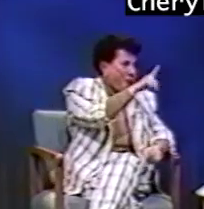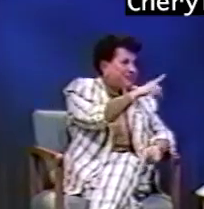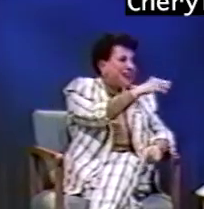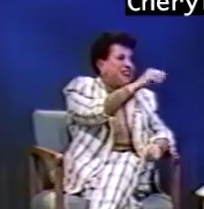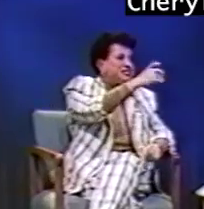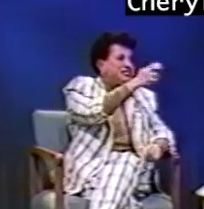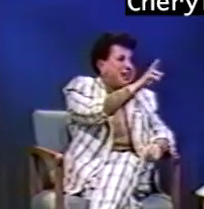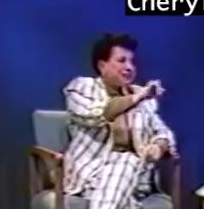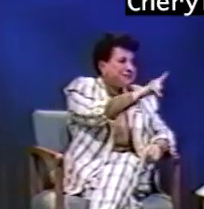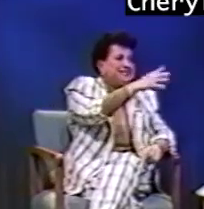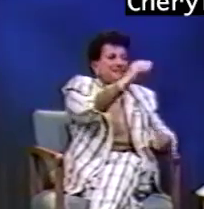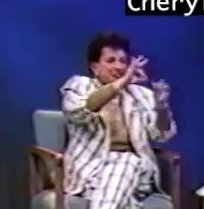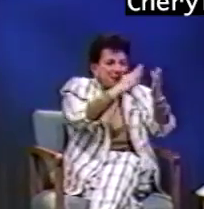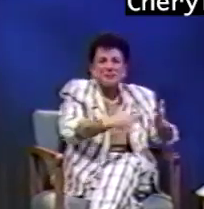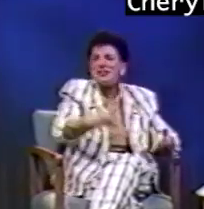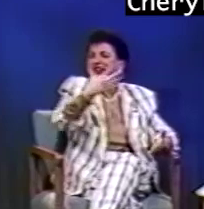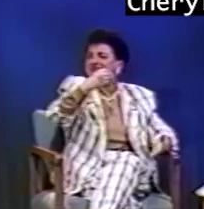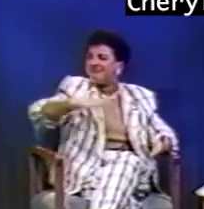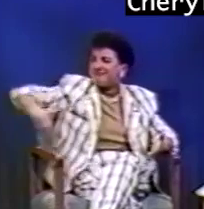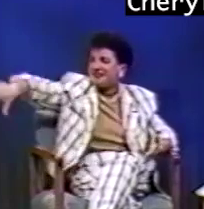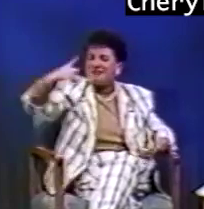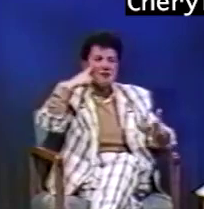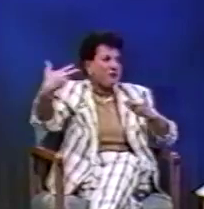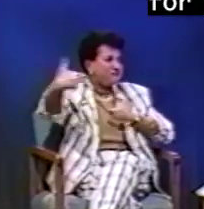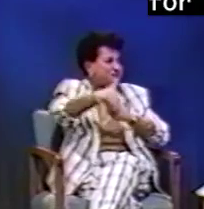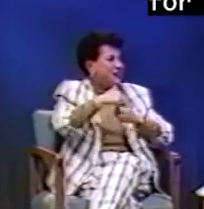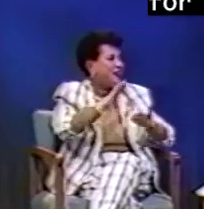Thank you so much, Paul, Cheryl, our interpreter, and our whole